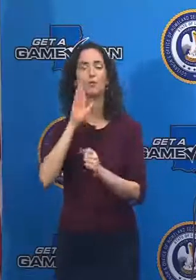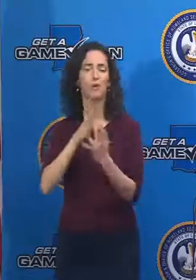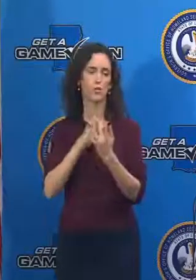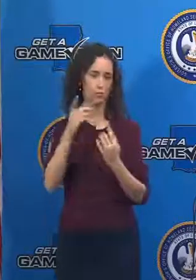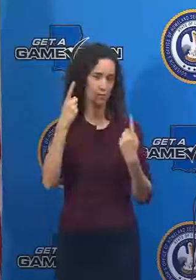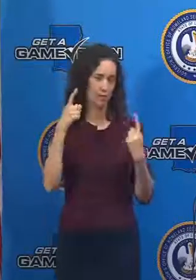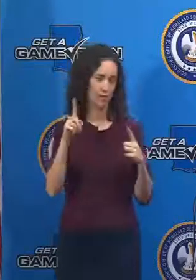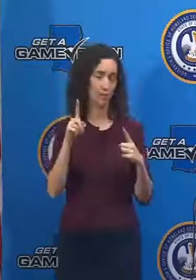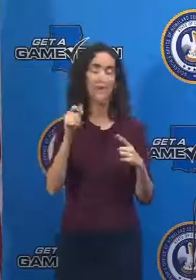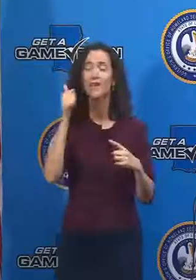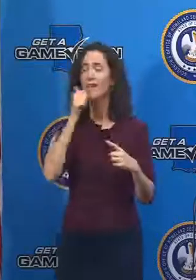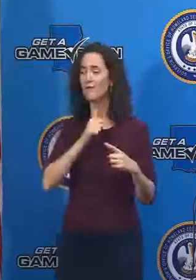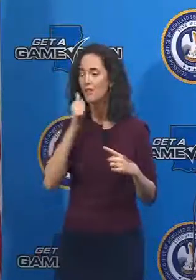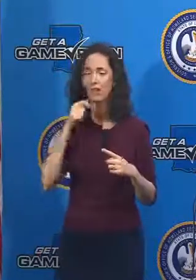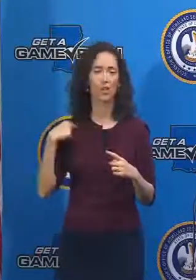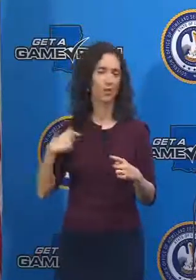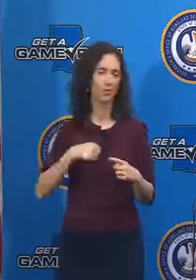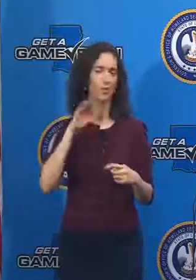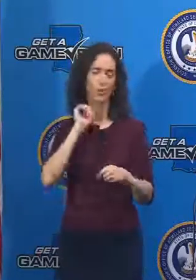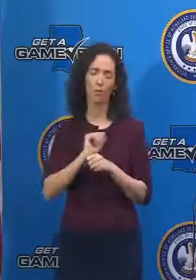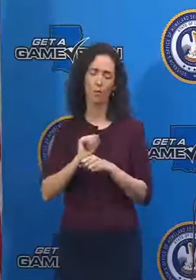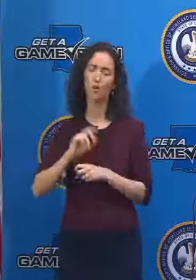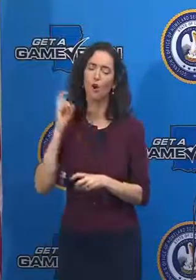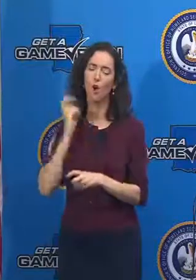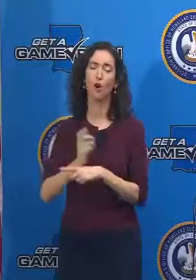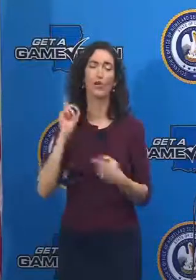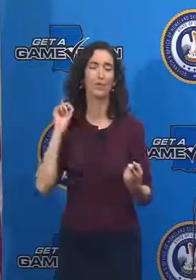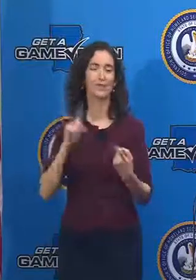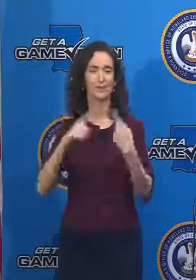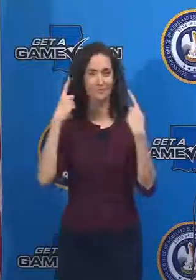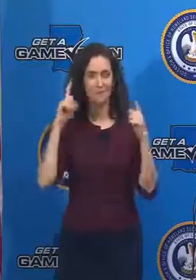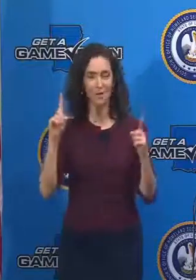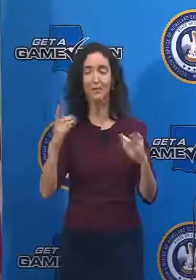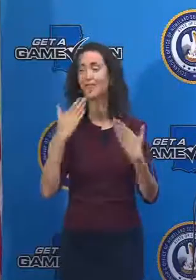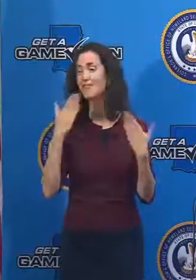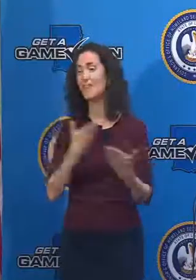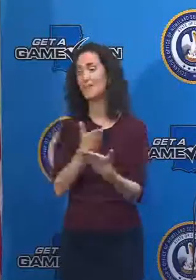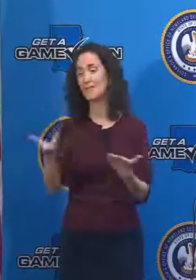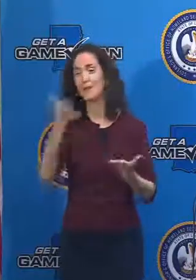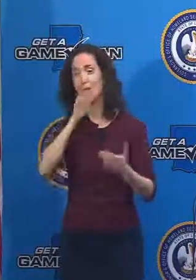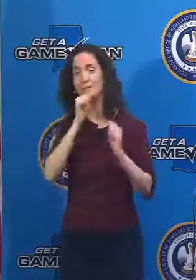going to work hard every single day until we do. Thank you all, and God bless.